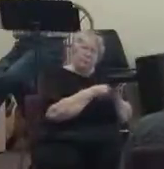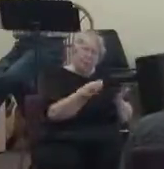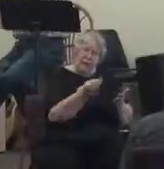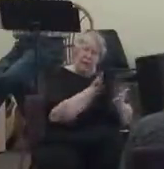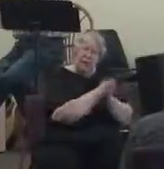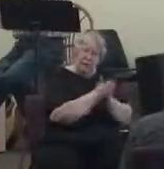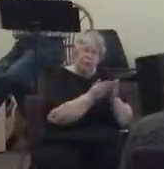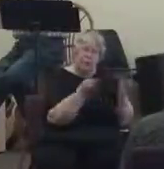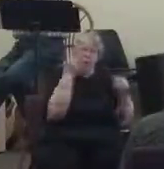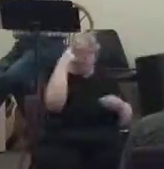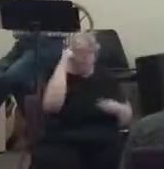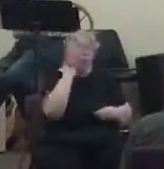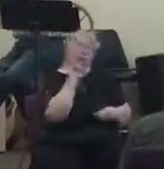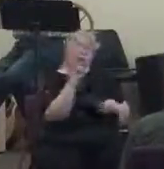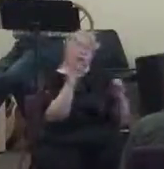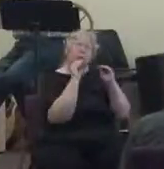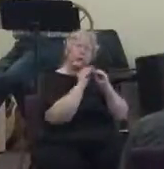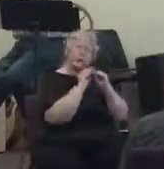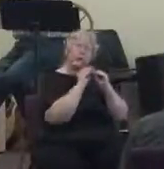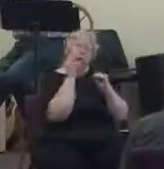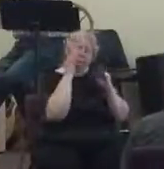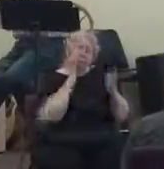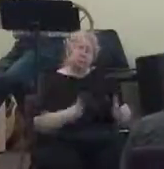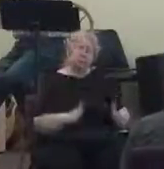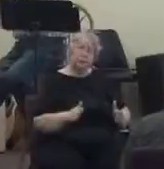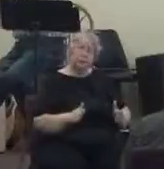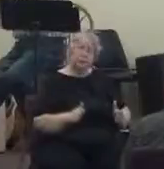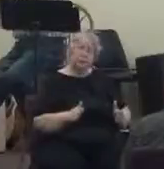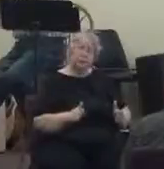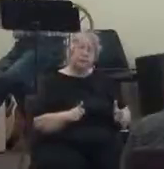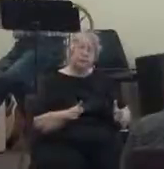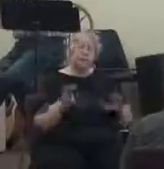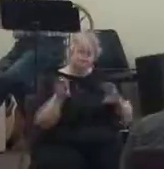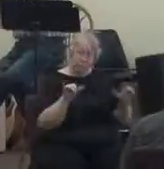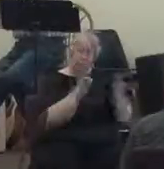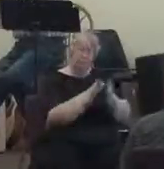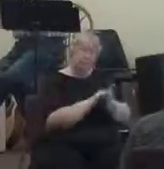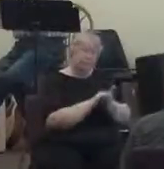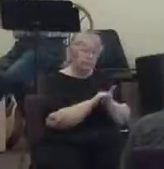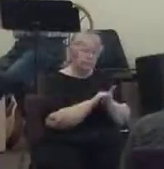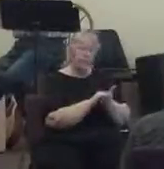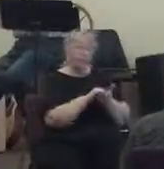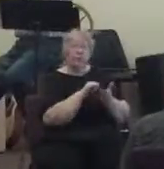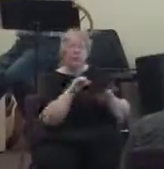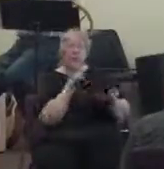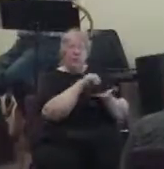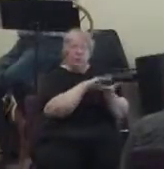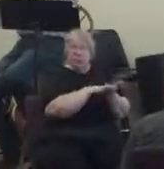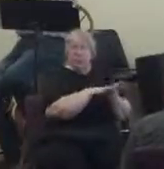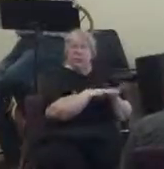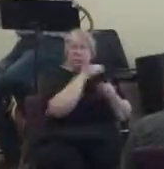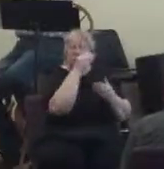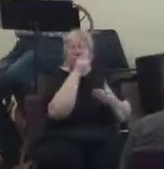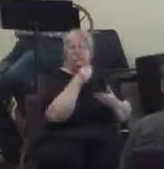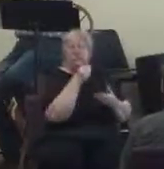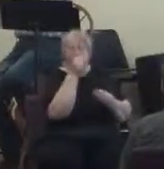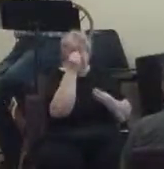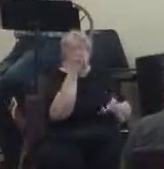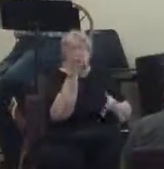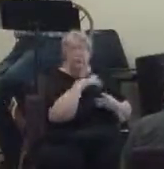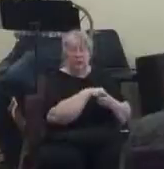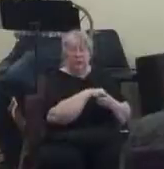do that. And I really want to encourage you to fill out the sheet that's inside with your support, because we want